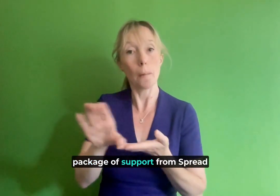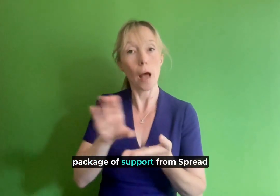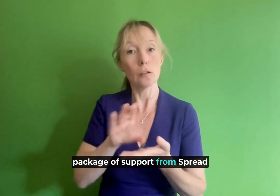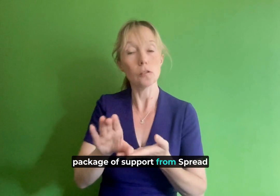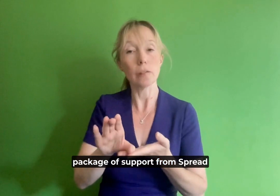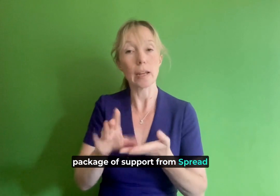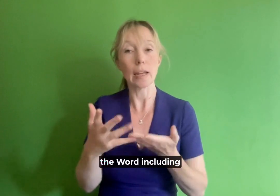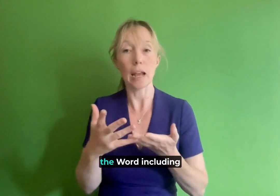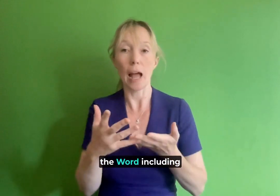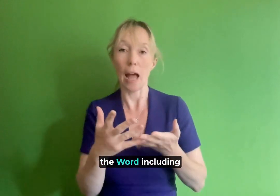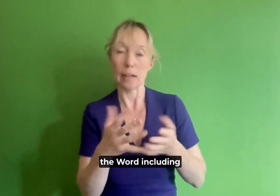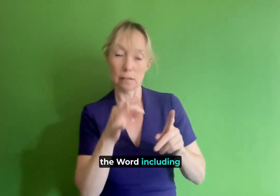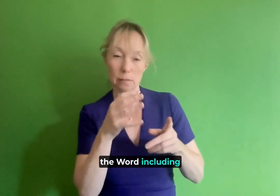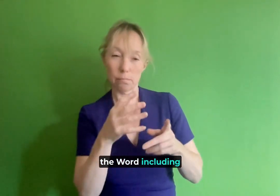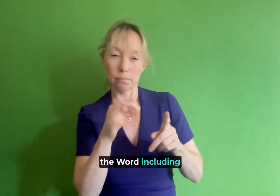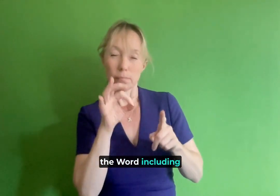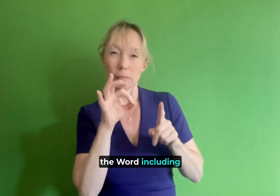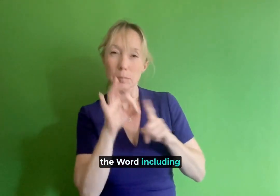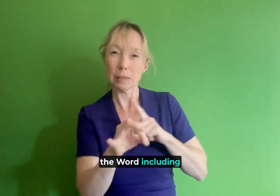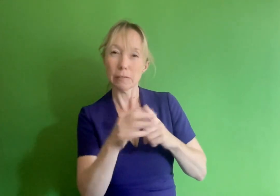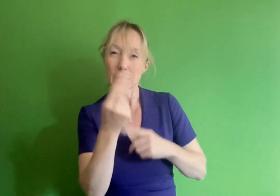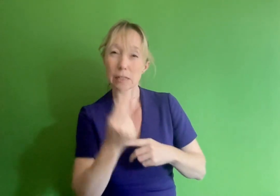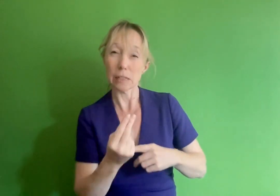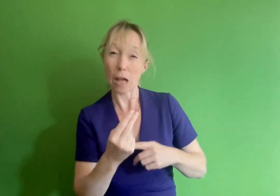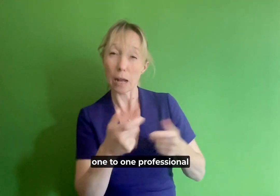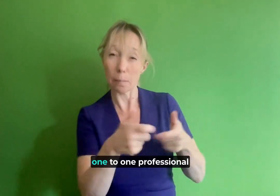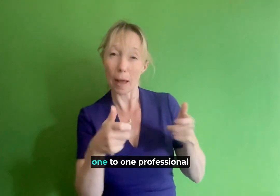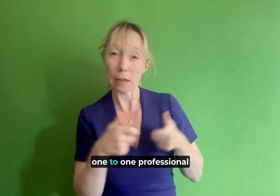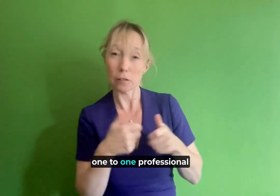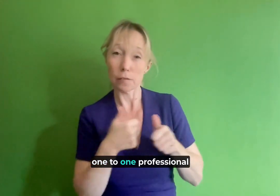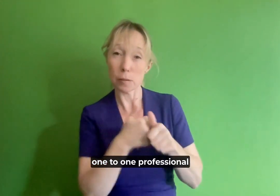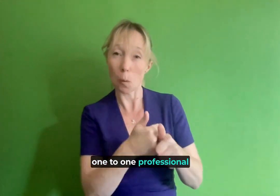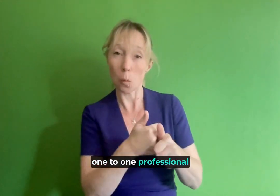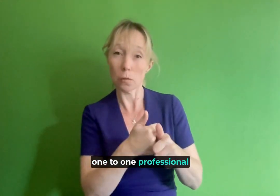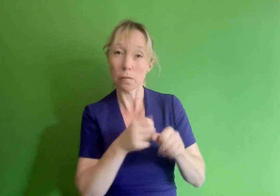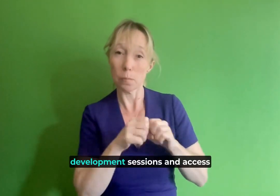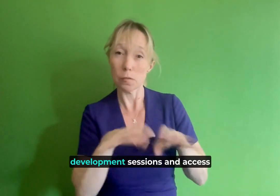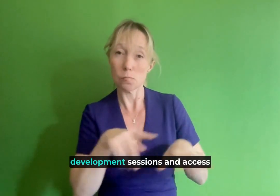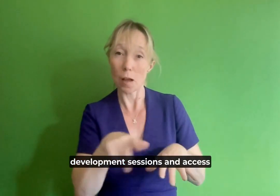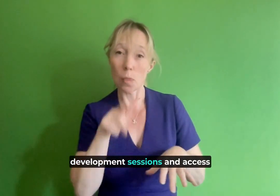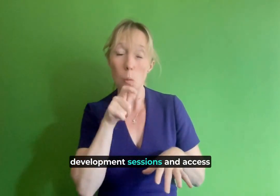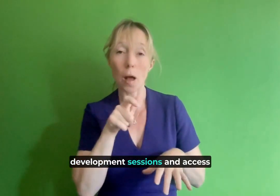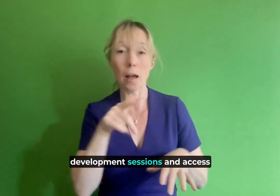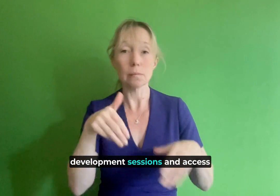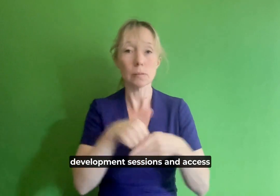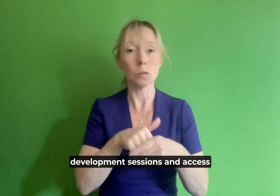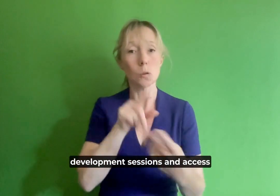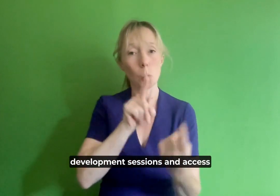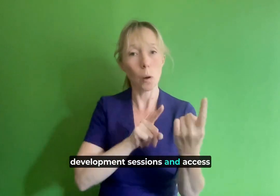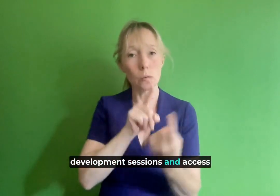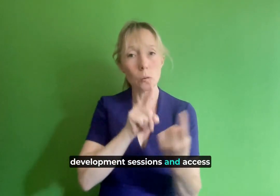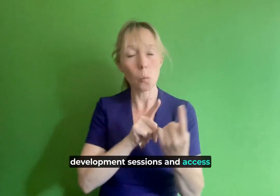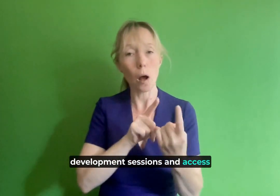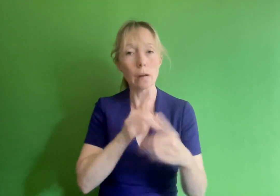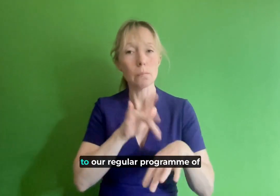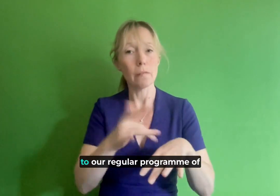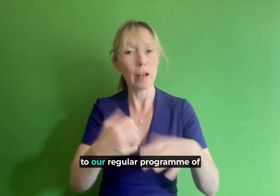support from Spread the Word, including one-to-one professional development sessions and access to our